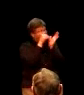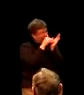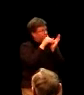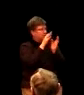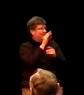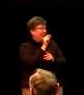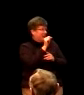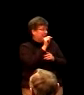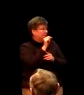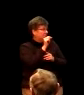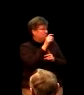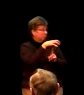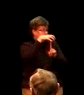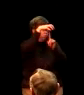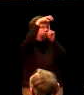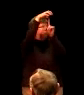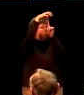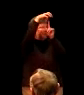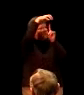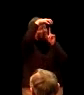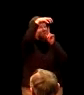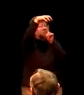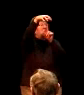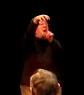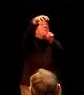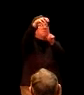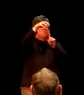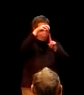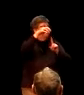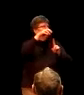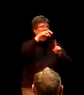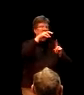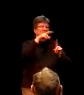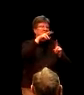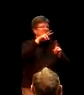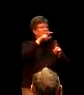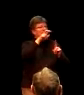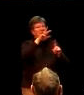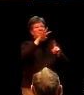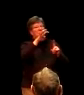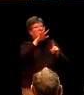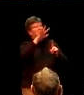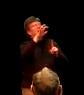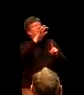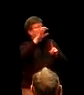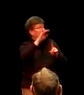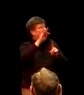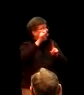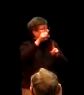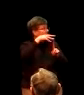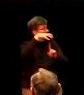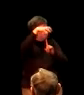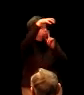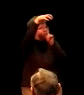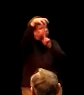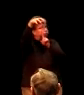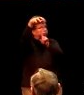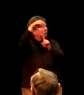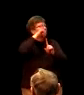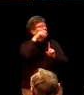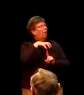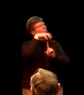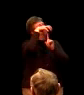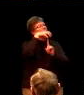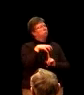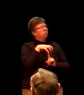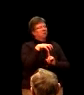feet and travel several hundred miles. And we get that profile up through the atmosphere. So we're not just on the ground, but